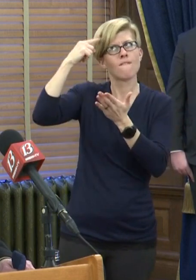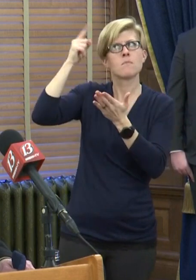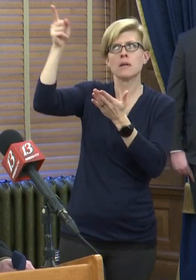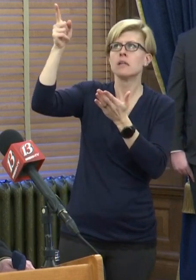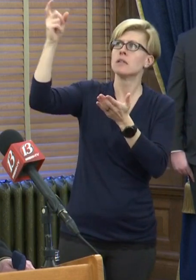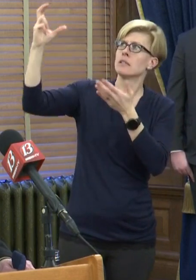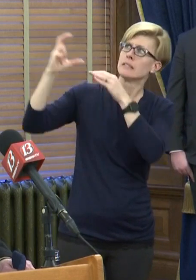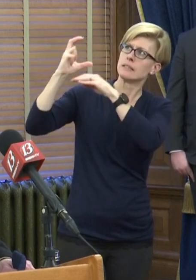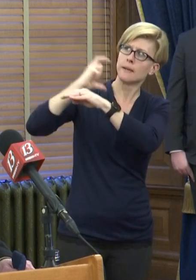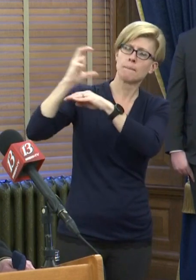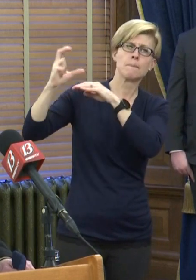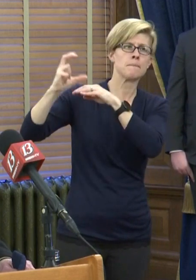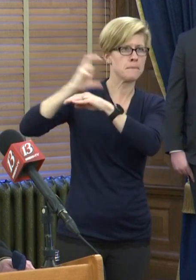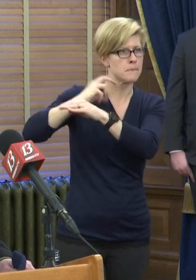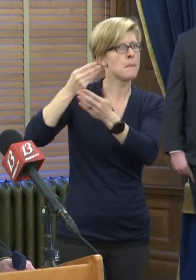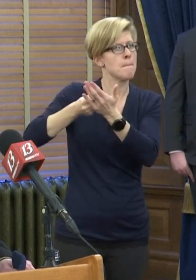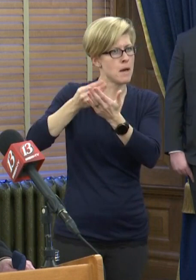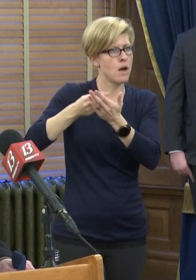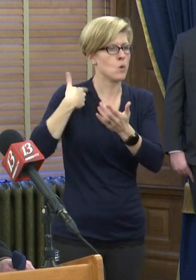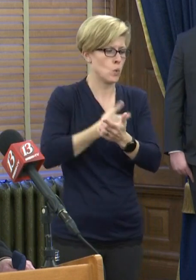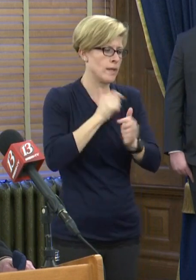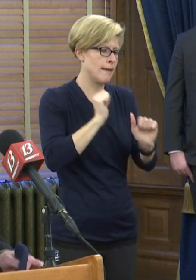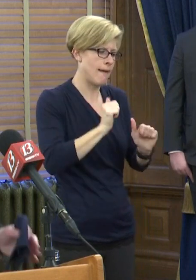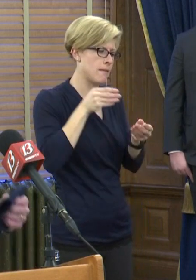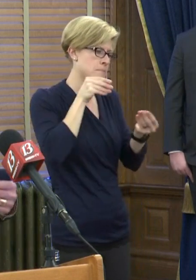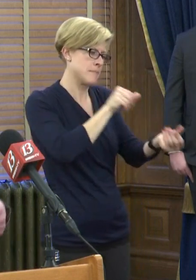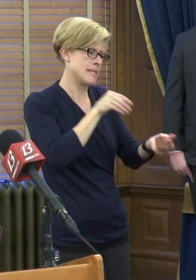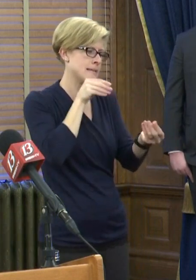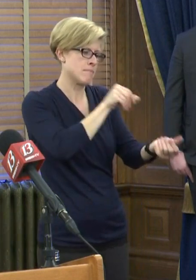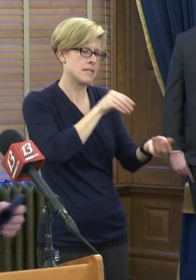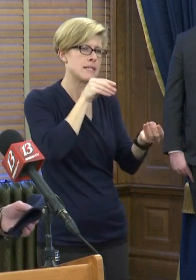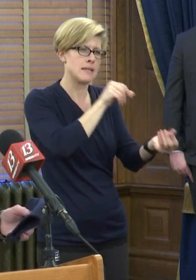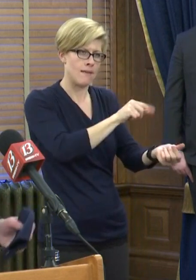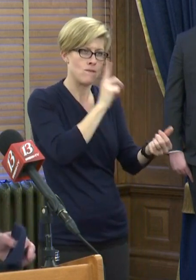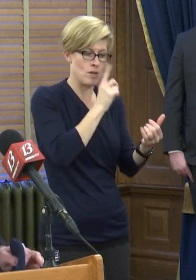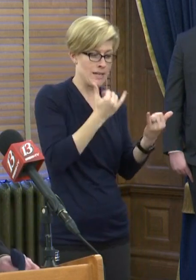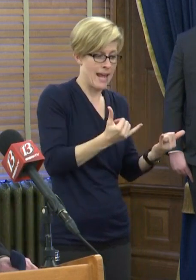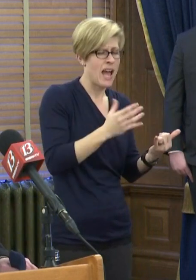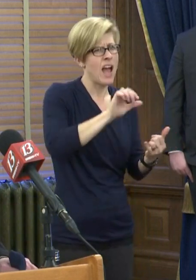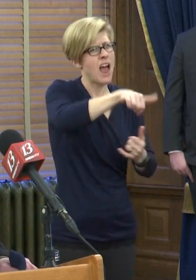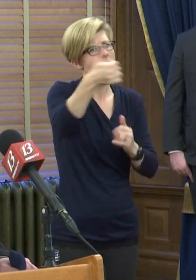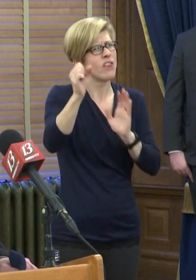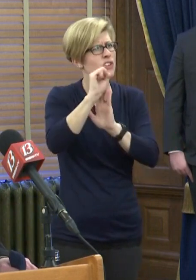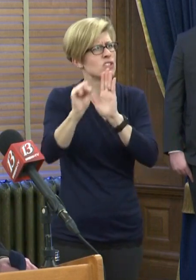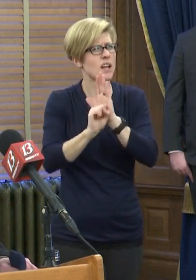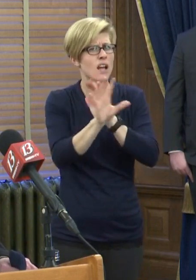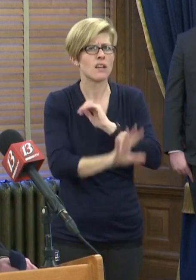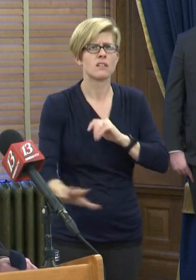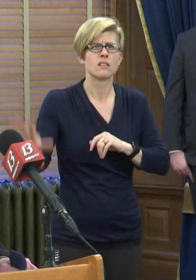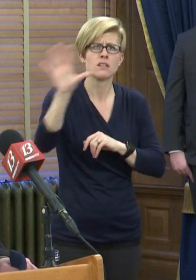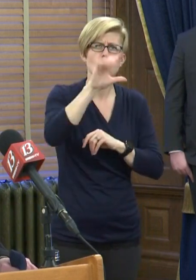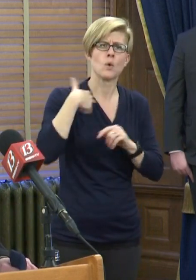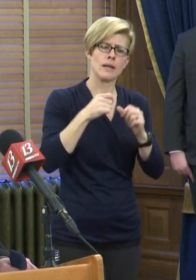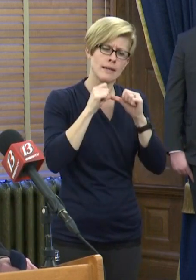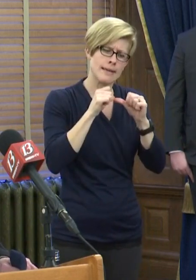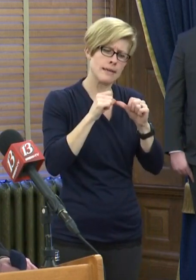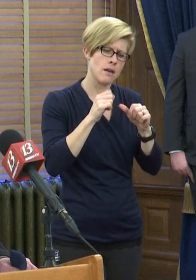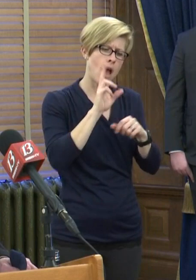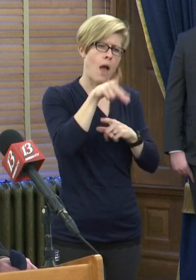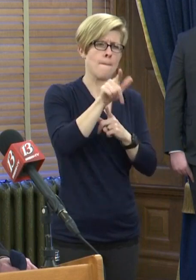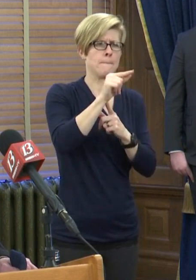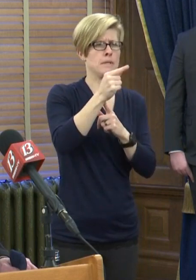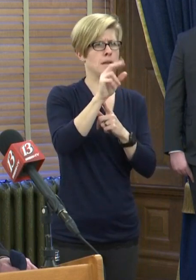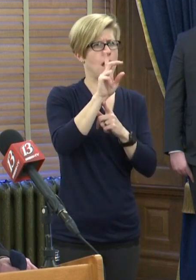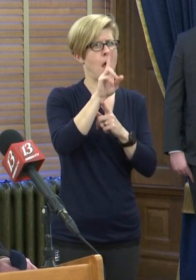the funding into our unemployment systems in this state and every other state so that we don't run into